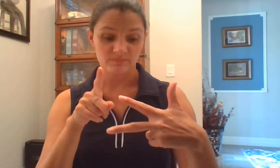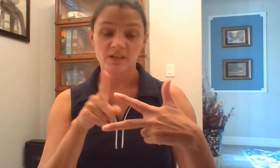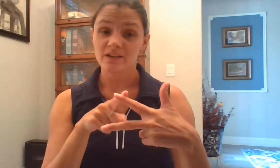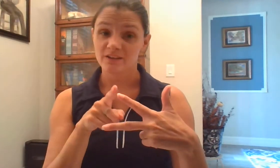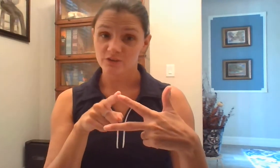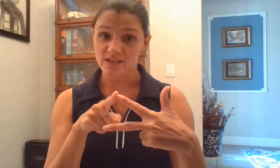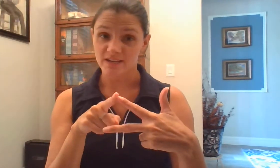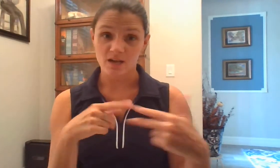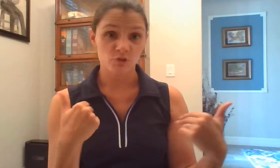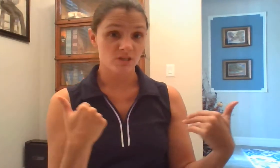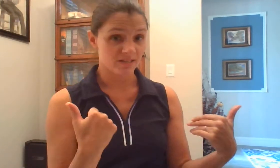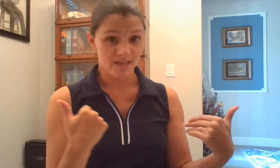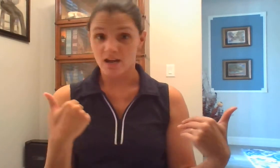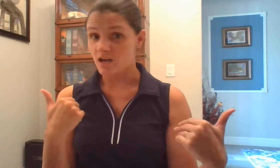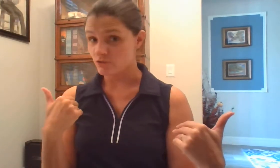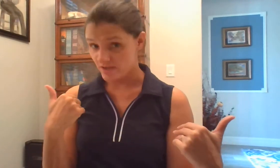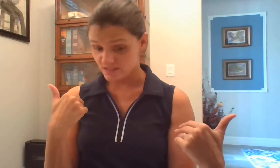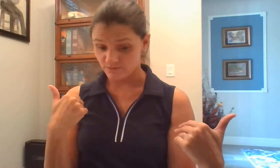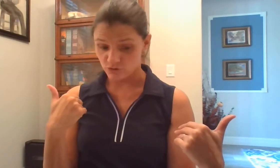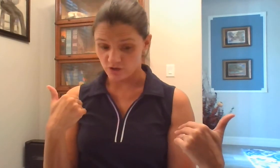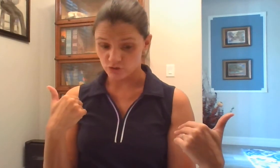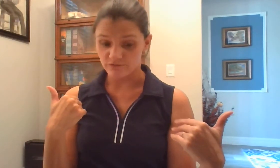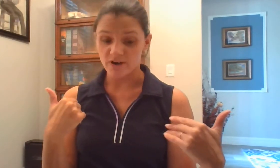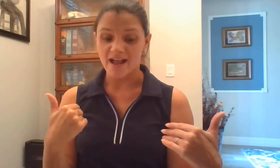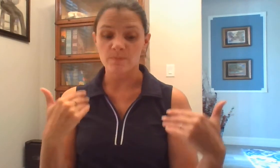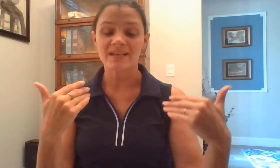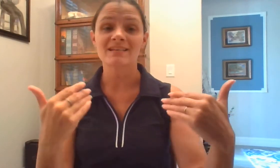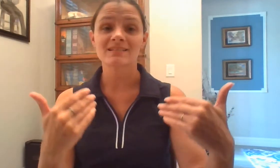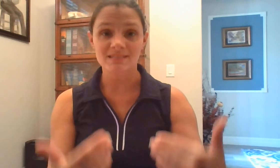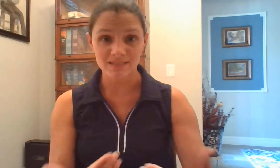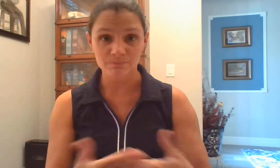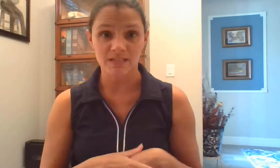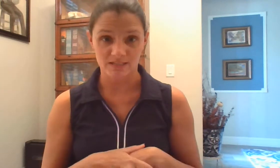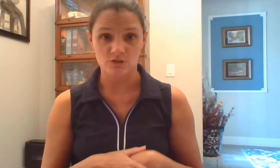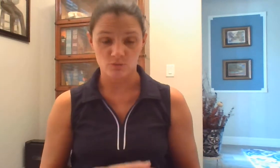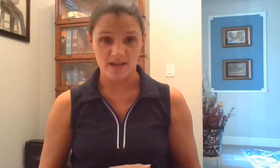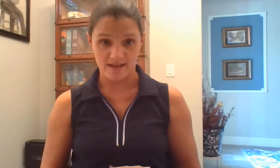your second option is that contrastive structure for how many siblings you have